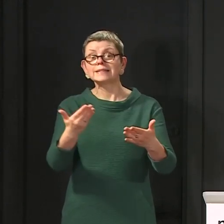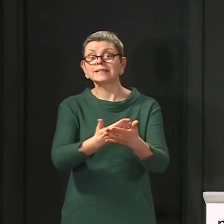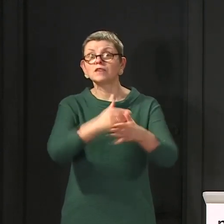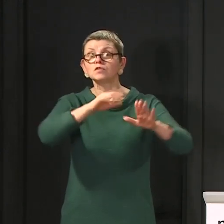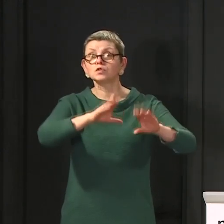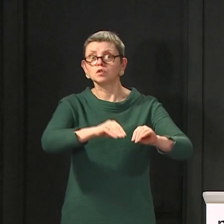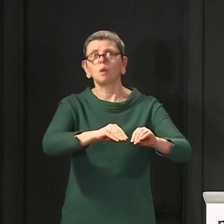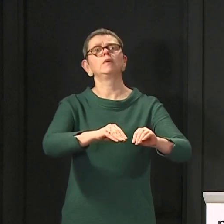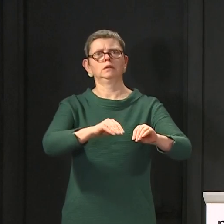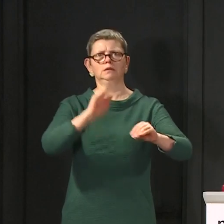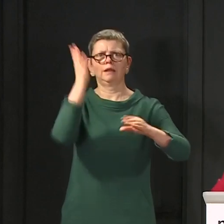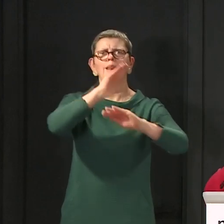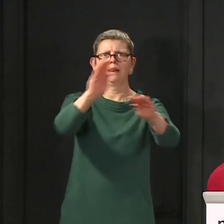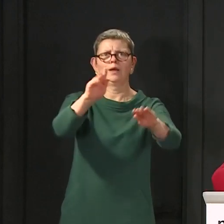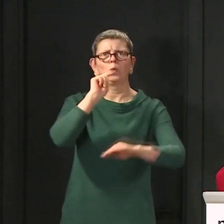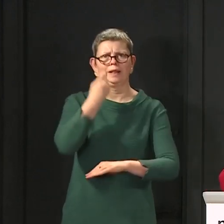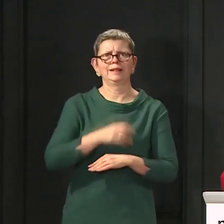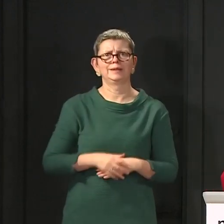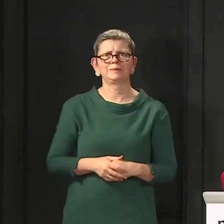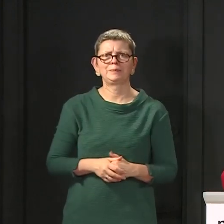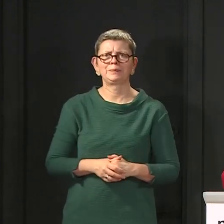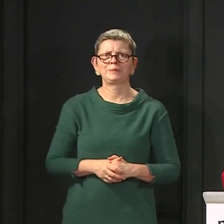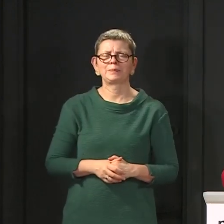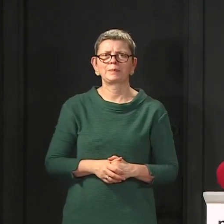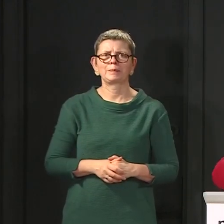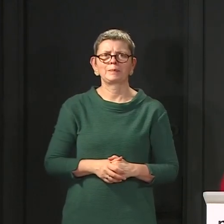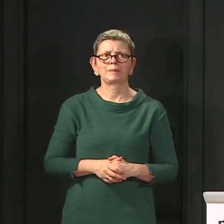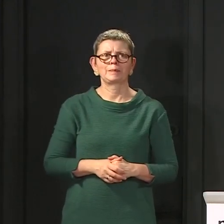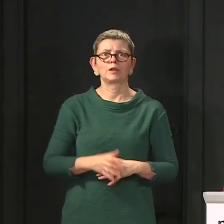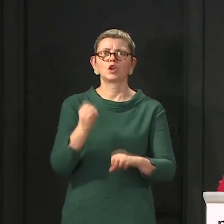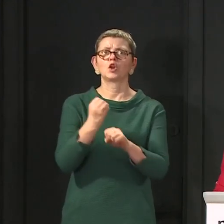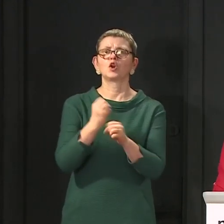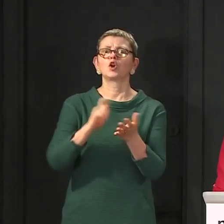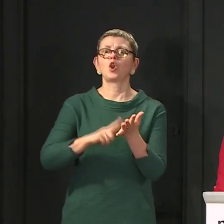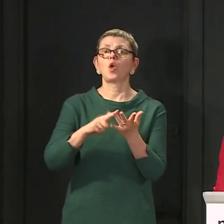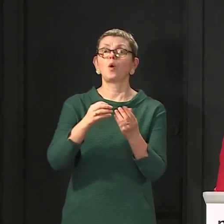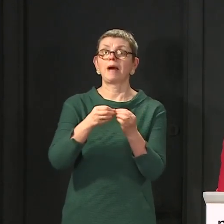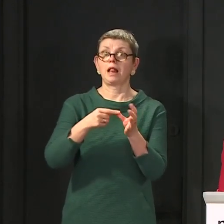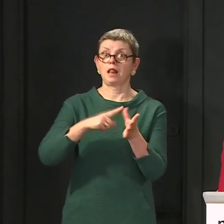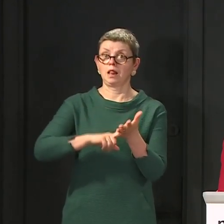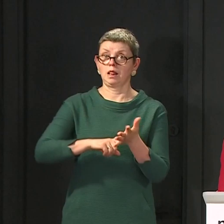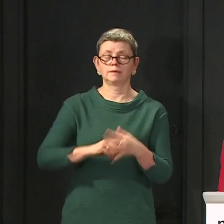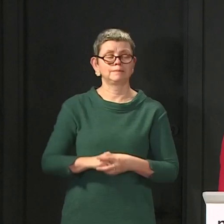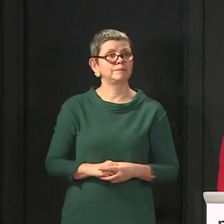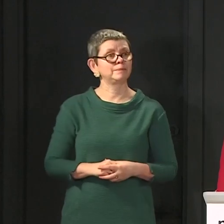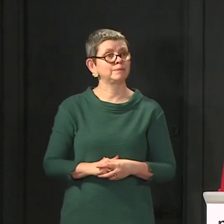you to follow that advice. Phil McDonald from Global.